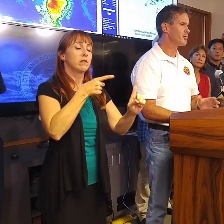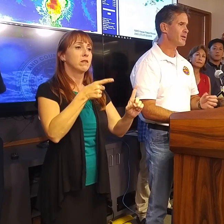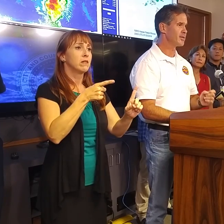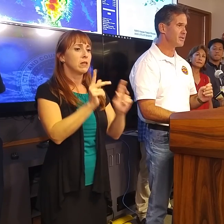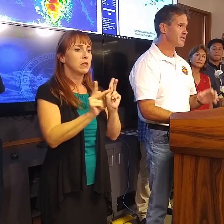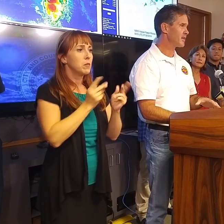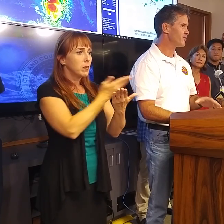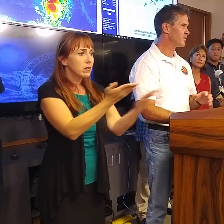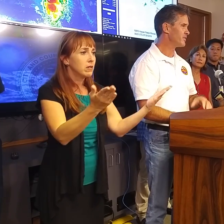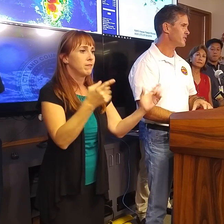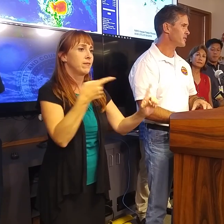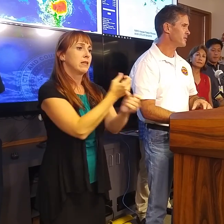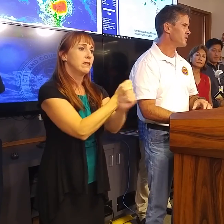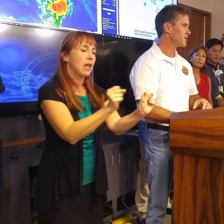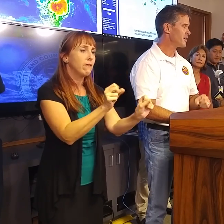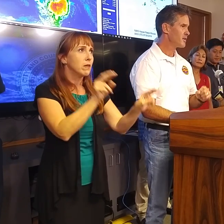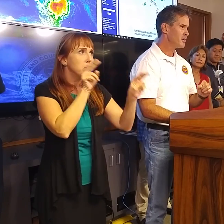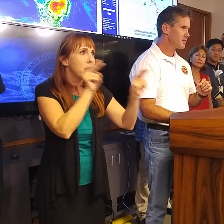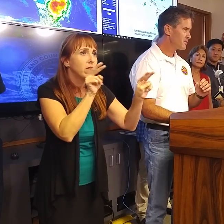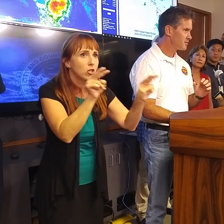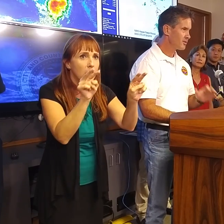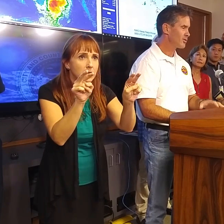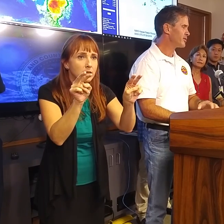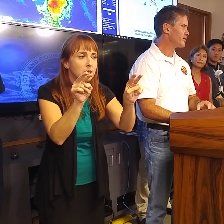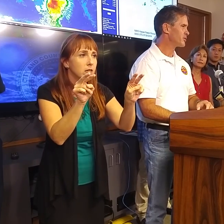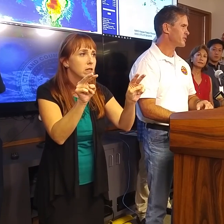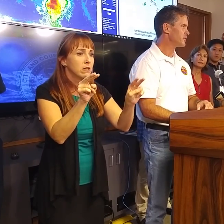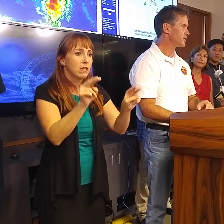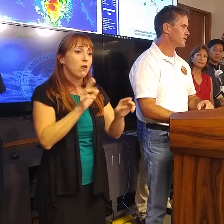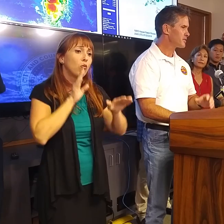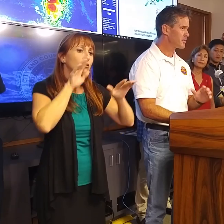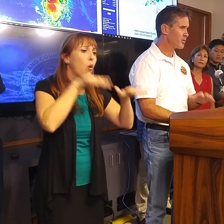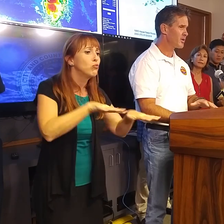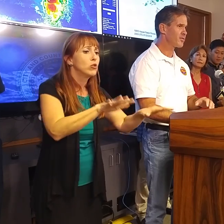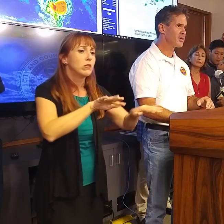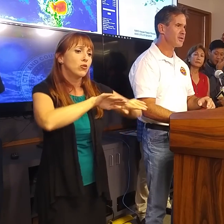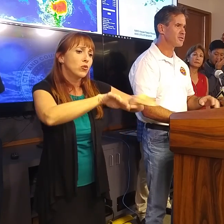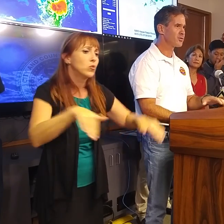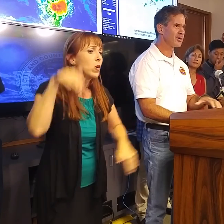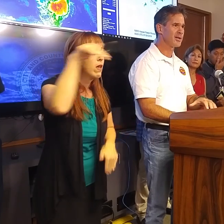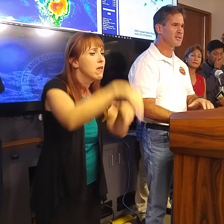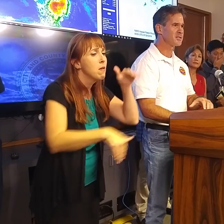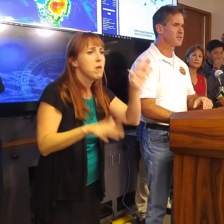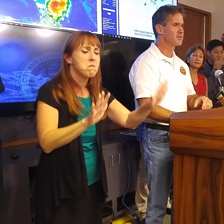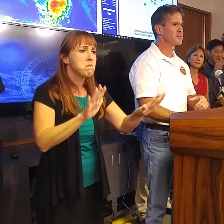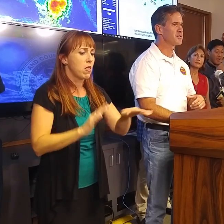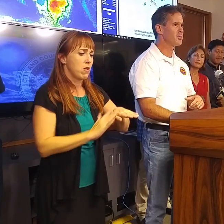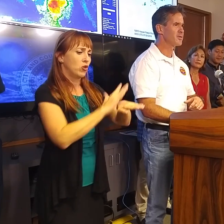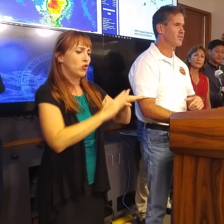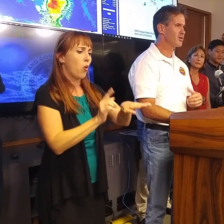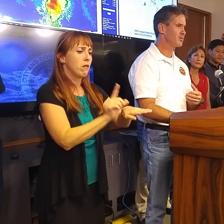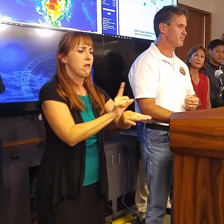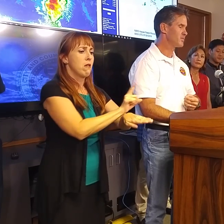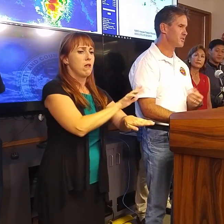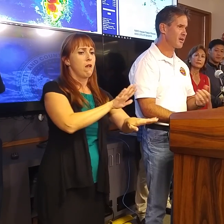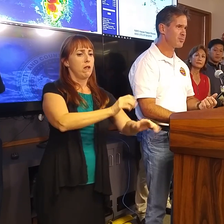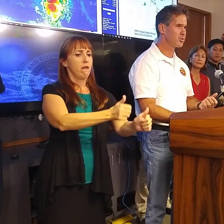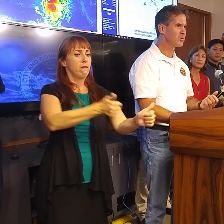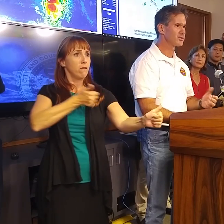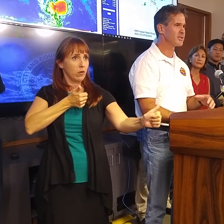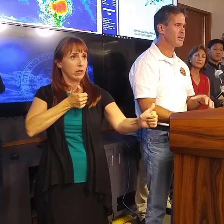encourage everybody, be safe, be vigilant. Don't go in the ocean. Stay away from any of the shorelines. Stay away from